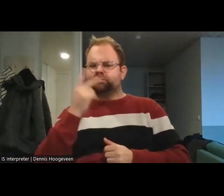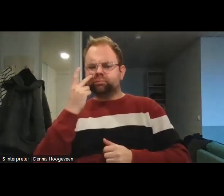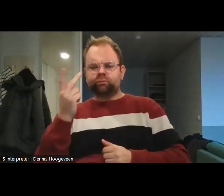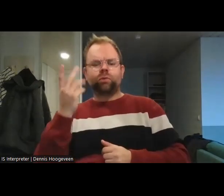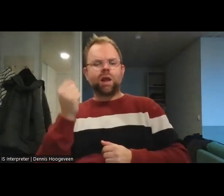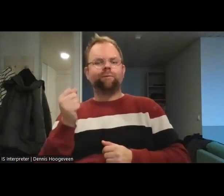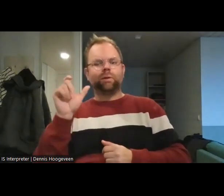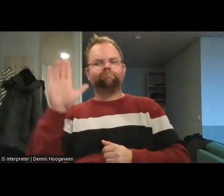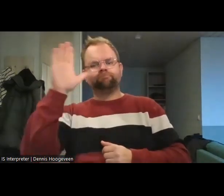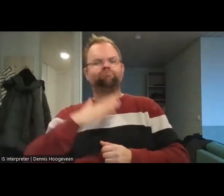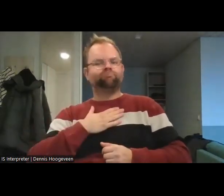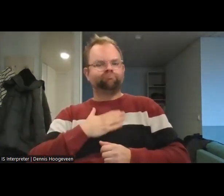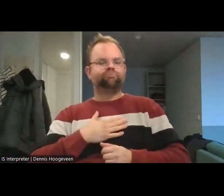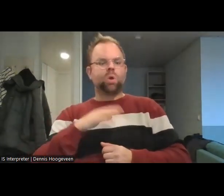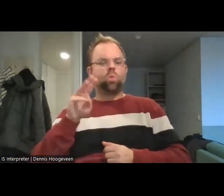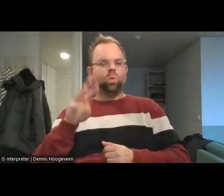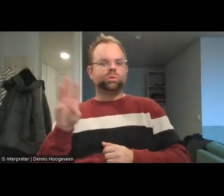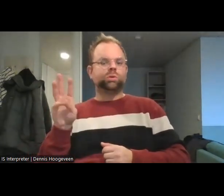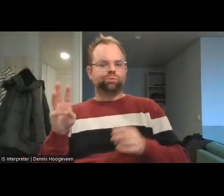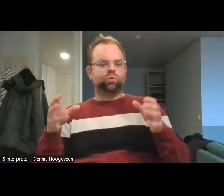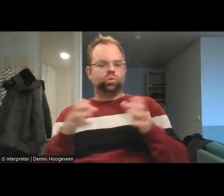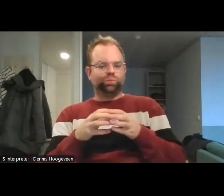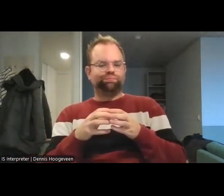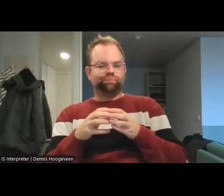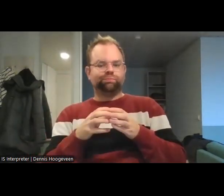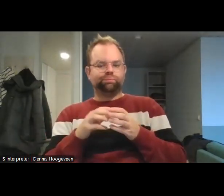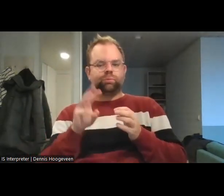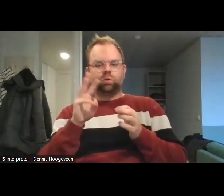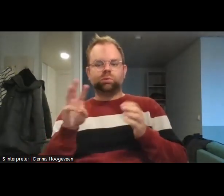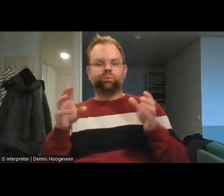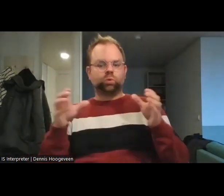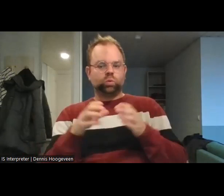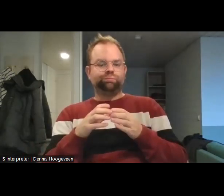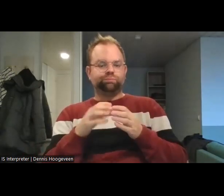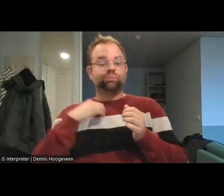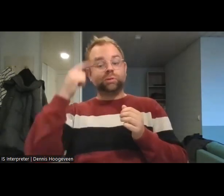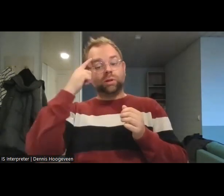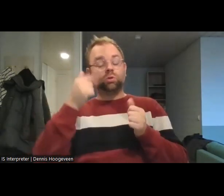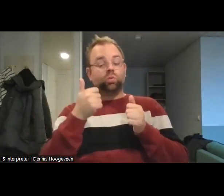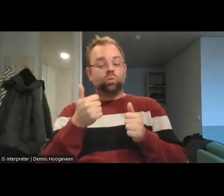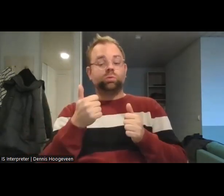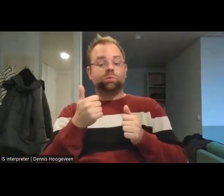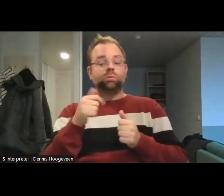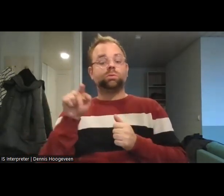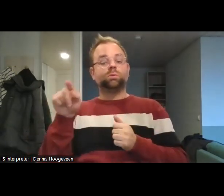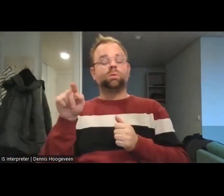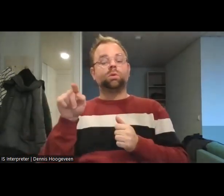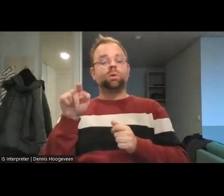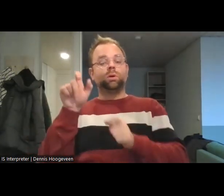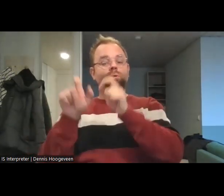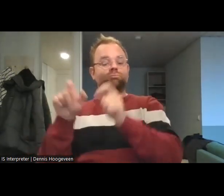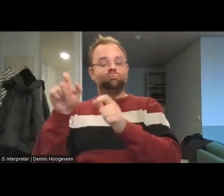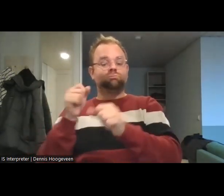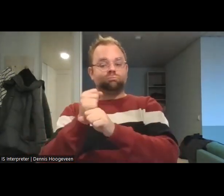colleagues in the fellow program. So roles, for example,